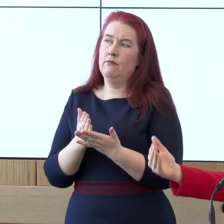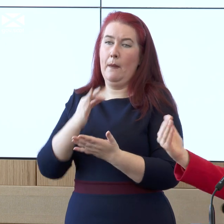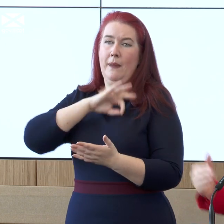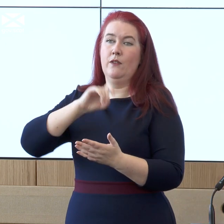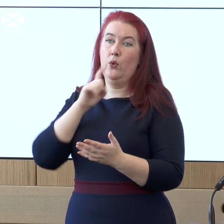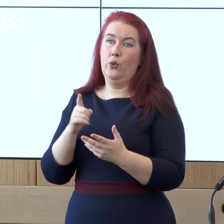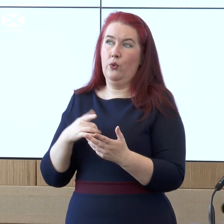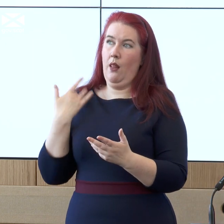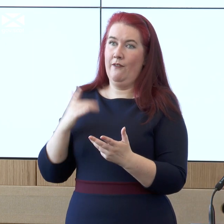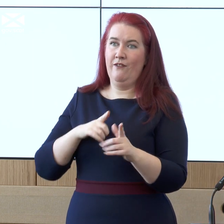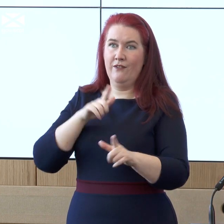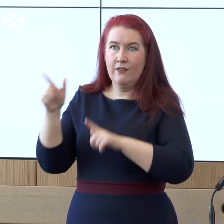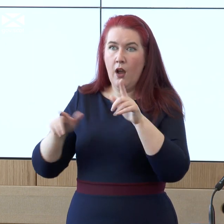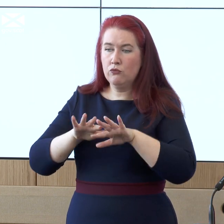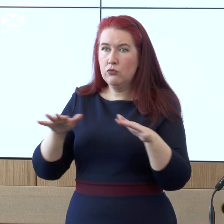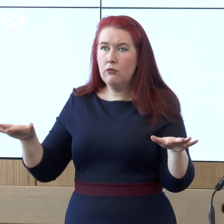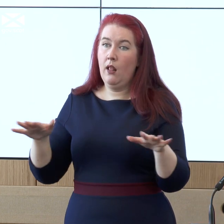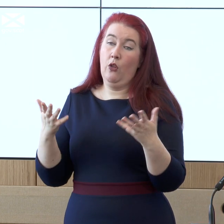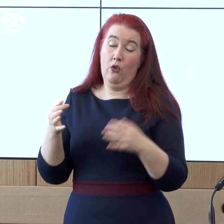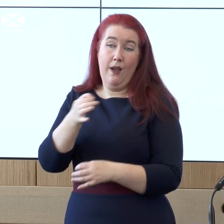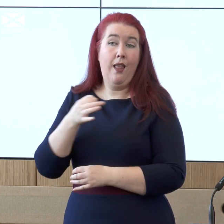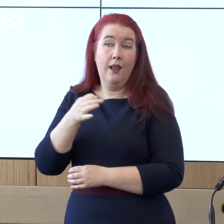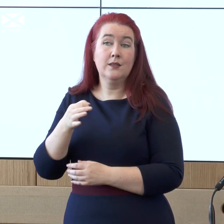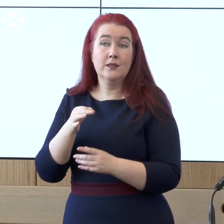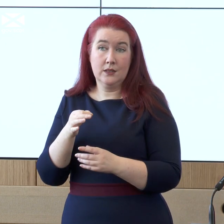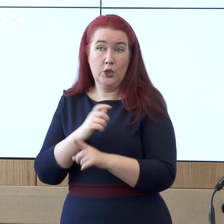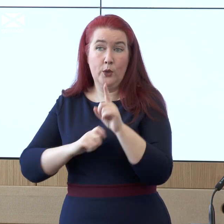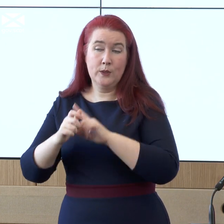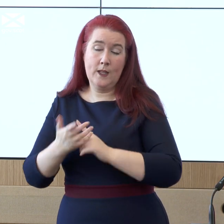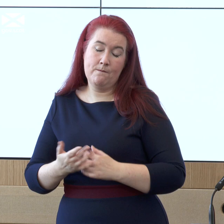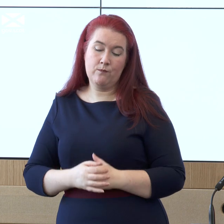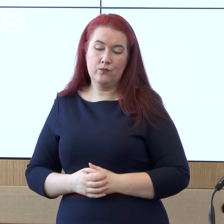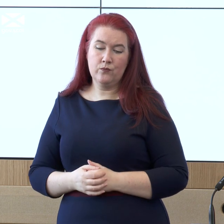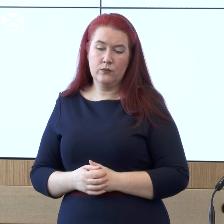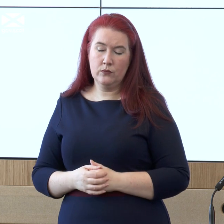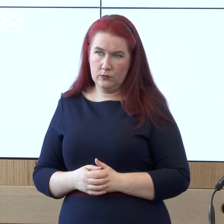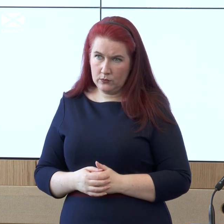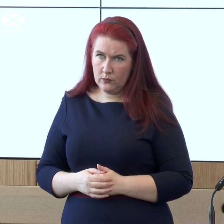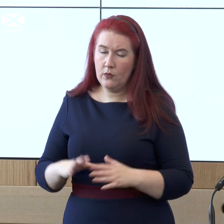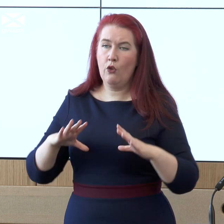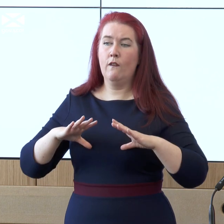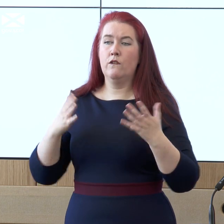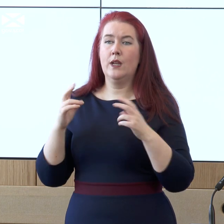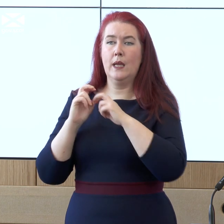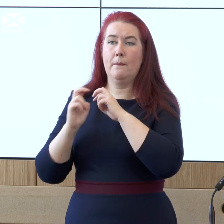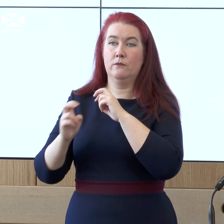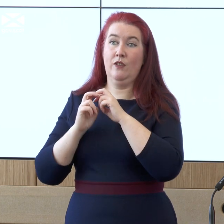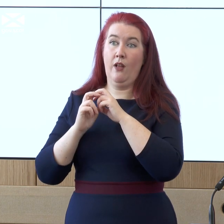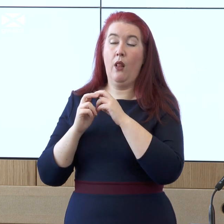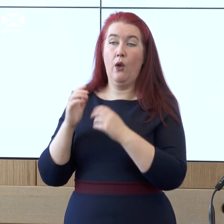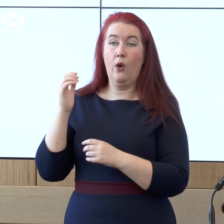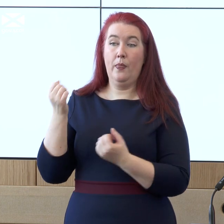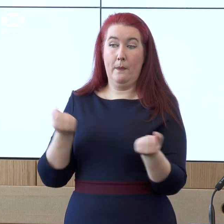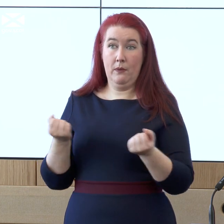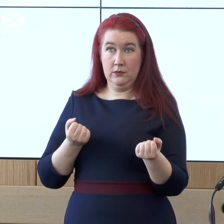country and specifically in island communities. In terms of the free bus travel policy, our current